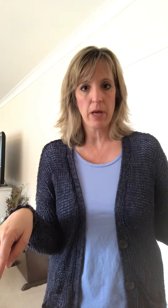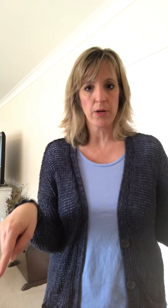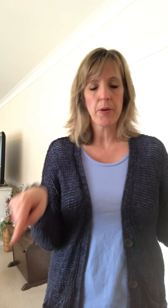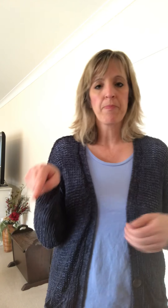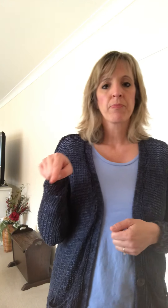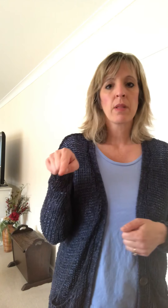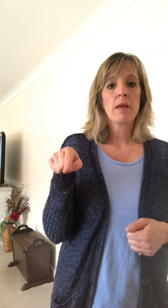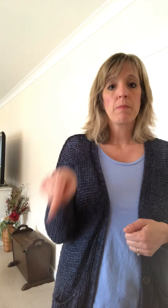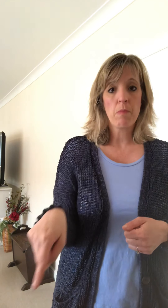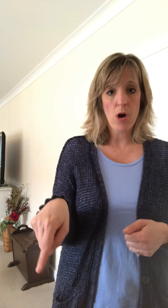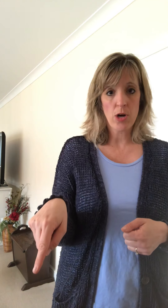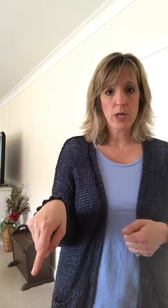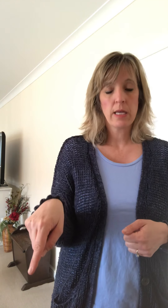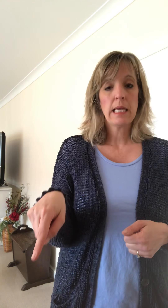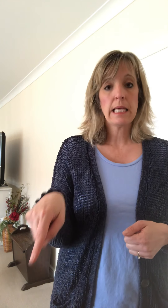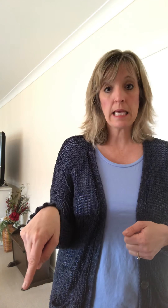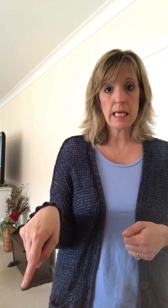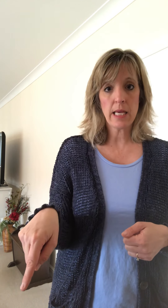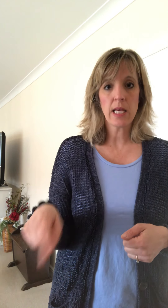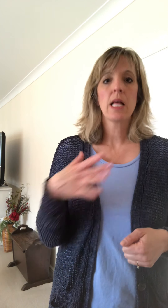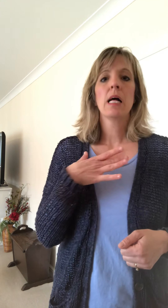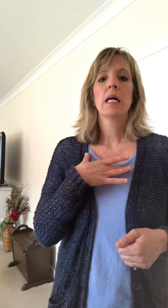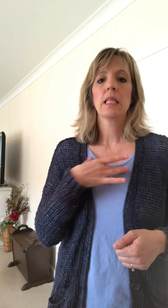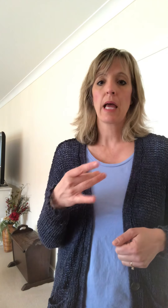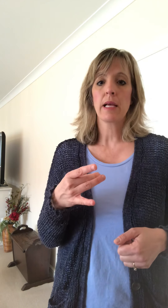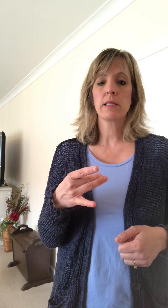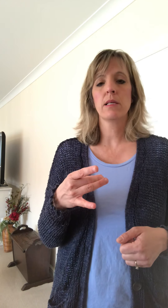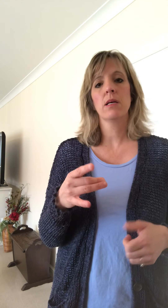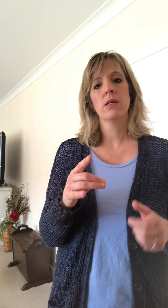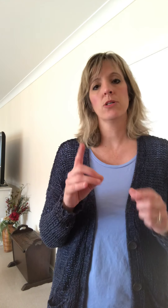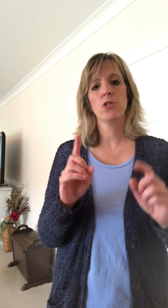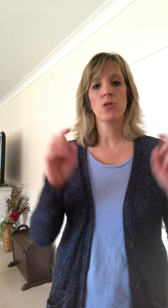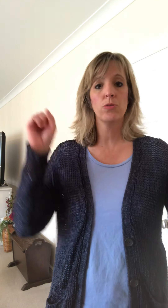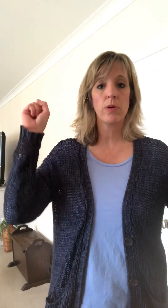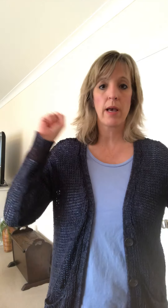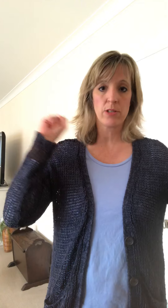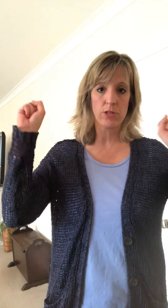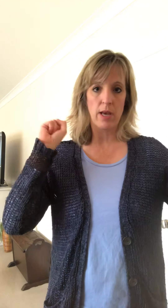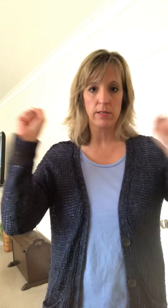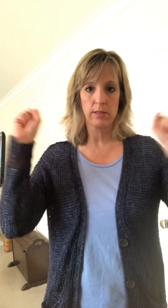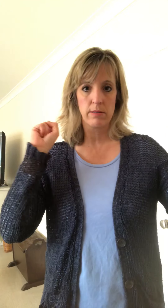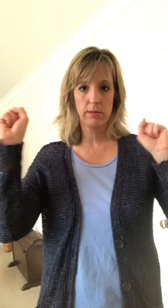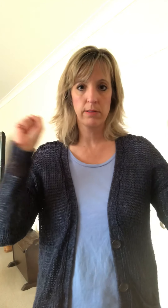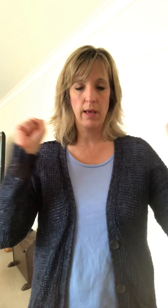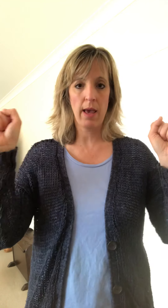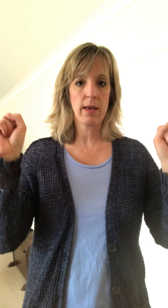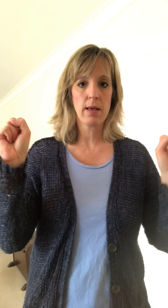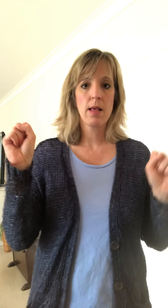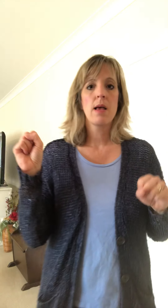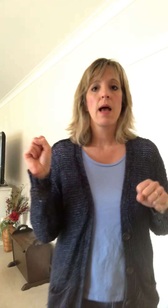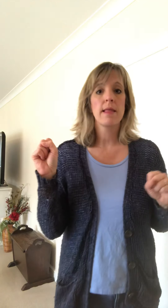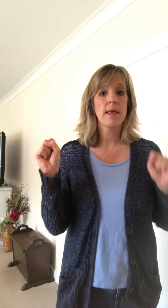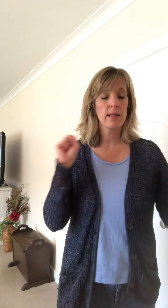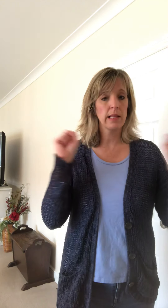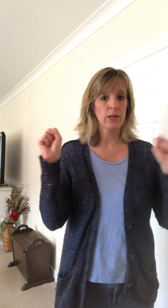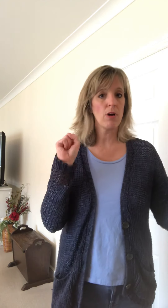matter. Mark, he likes to exercise, okay? And then later on,